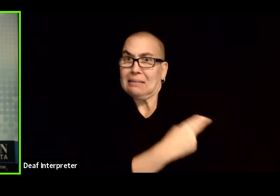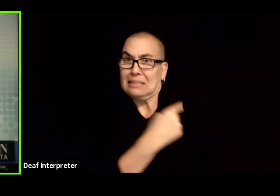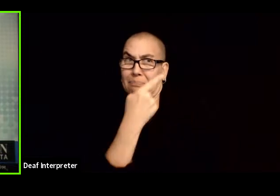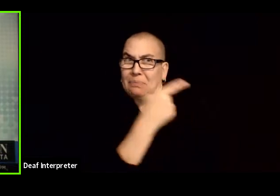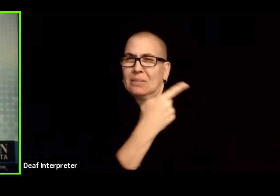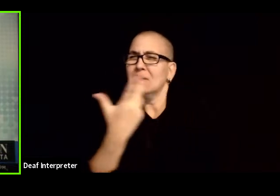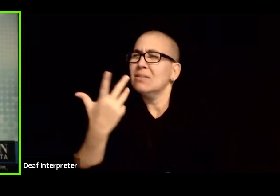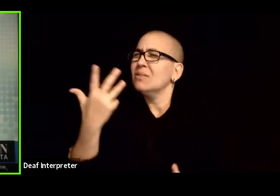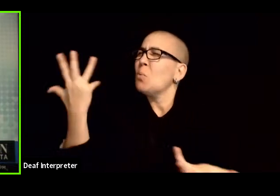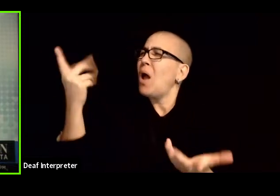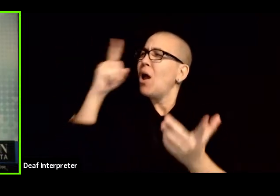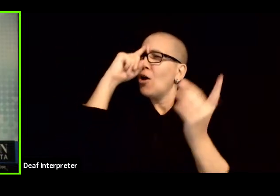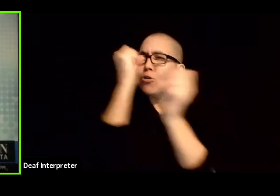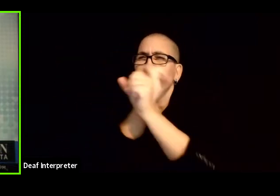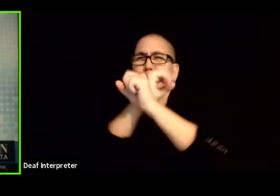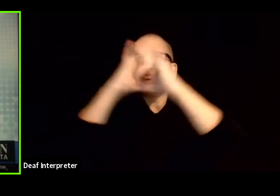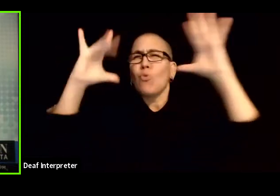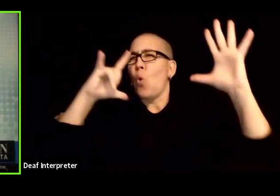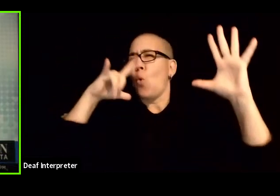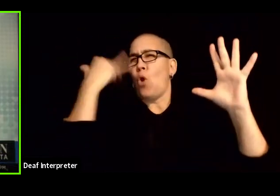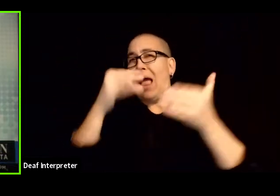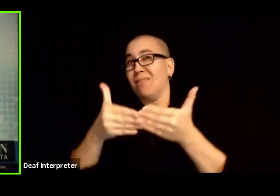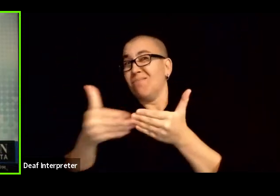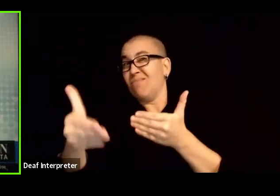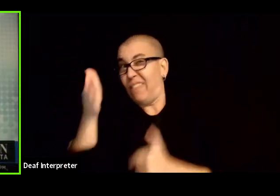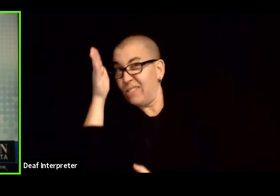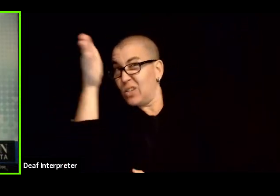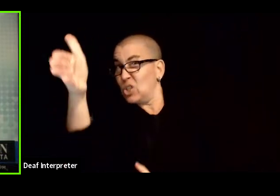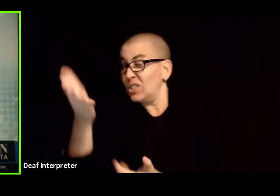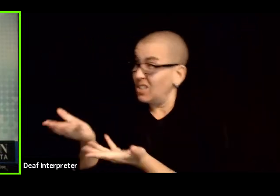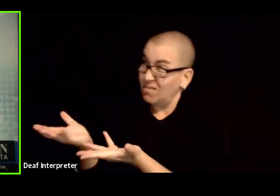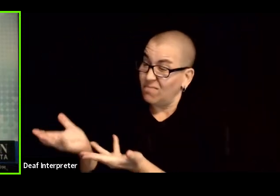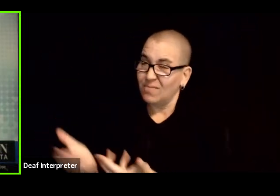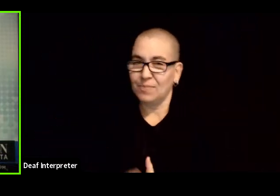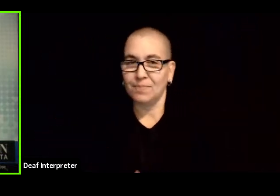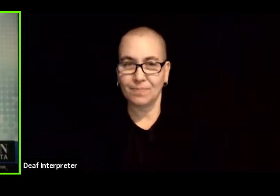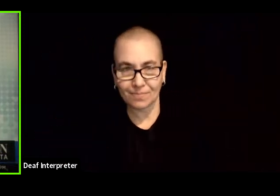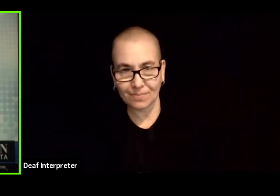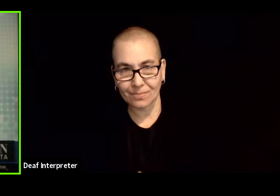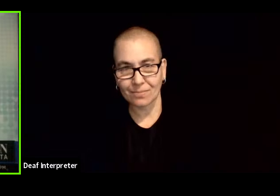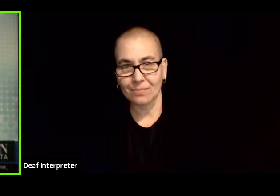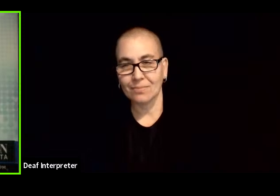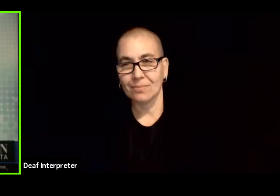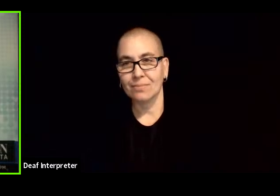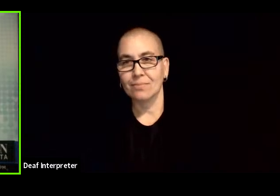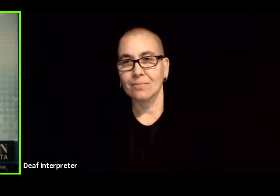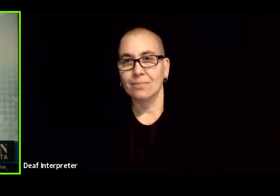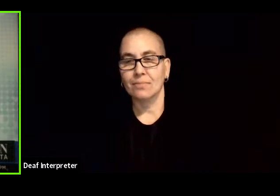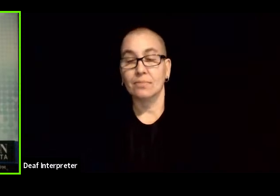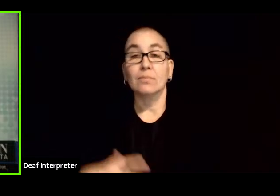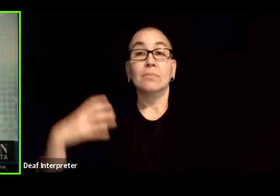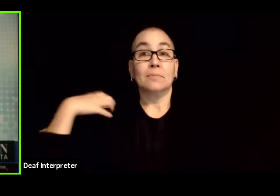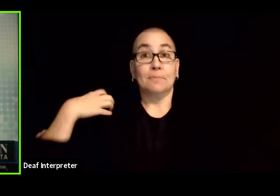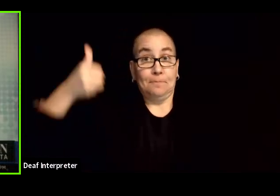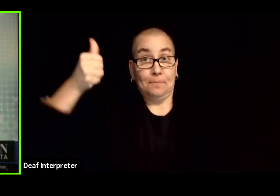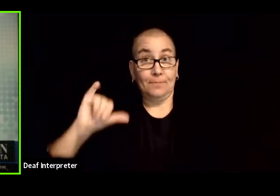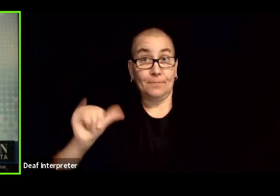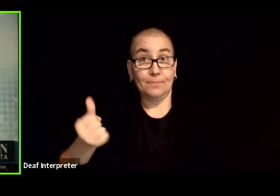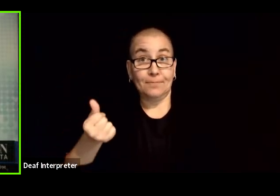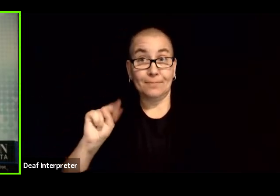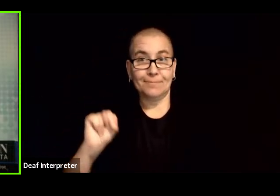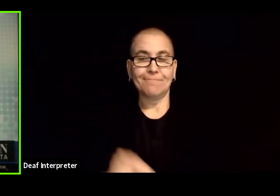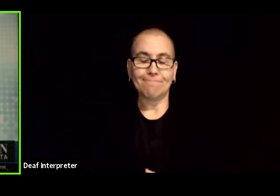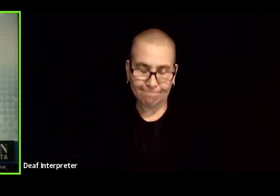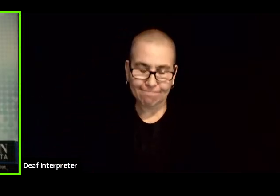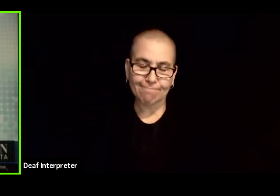Well, the one thing that we have some line of sight to is just what is happening in the 1 week lag